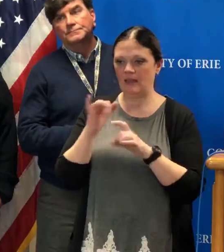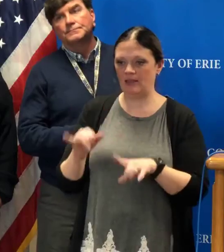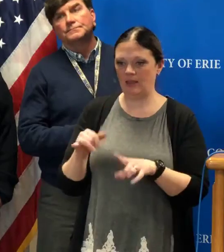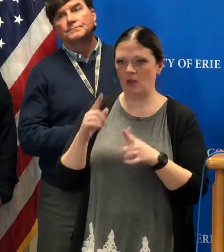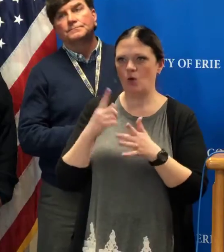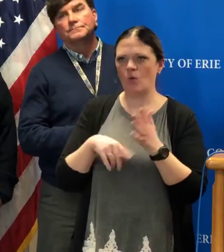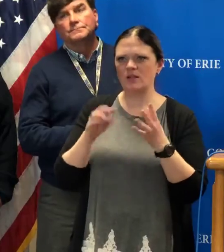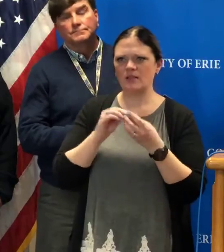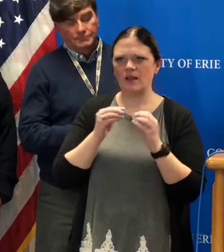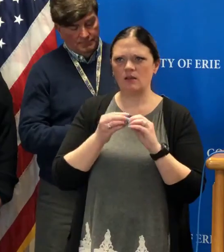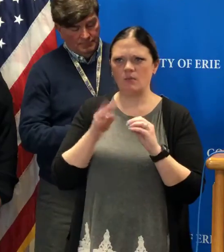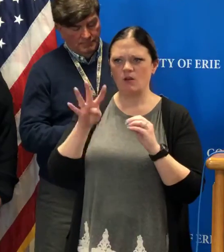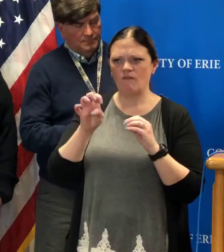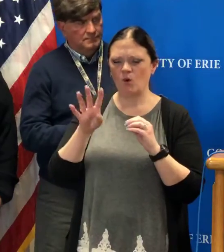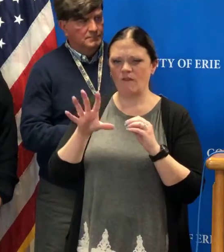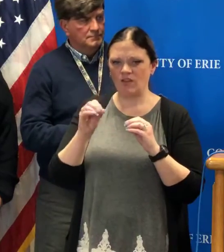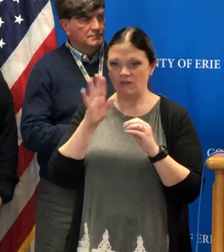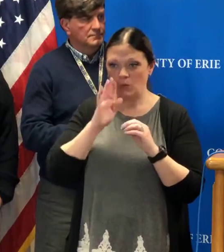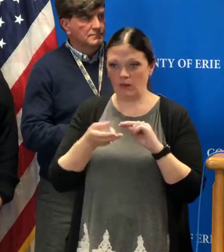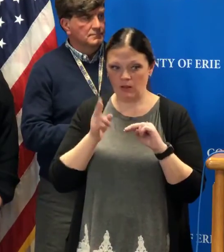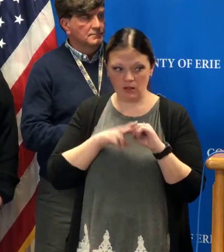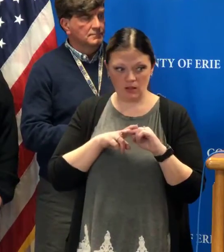number 450 going to go to?